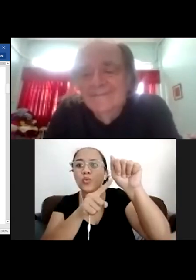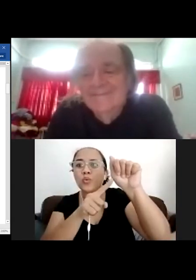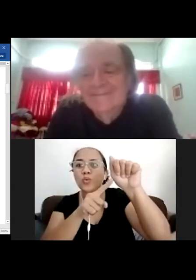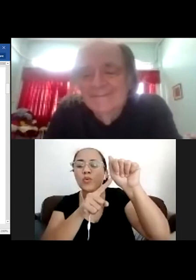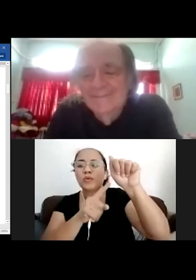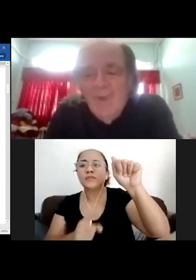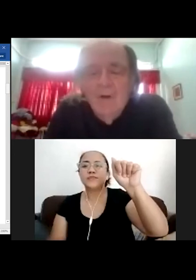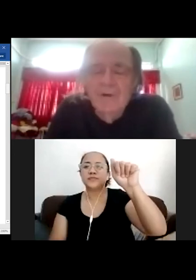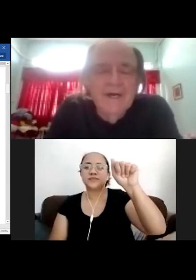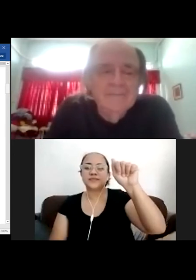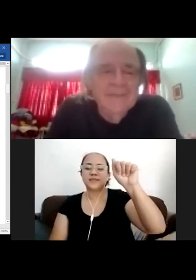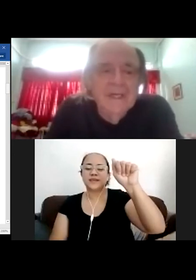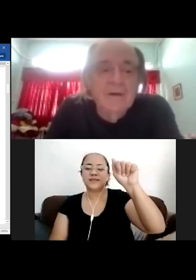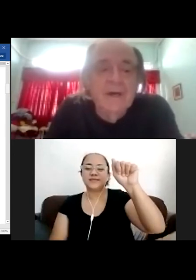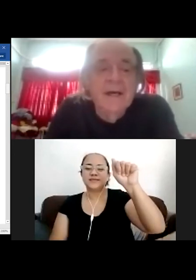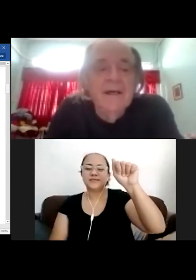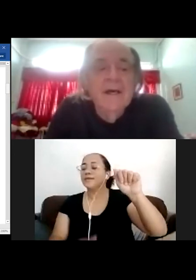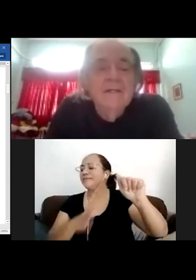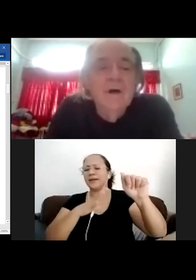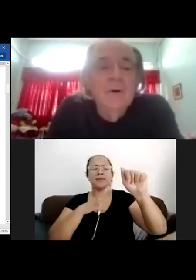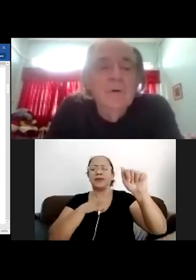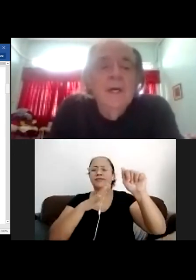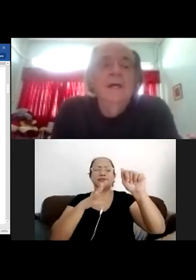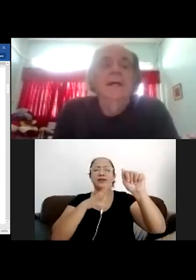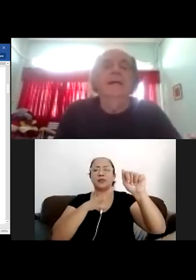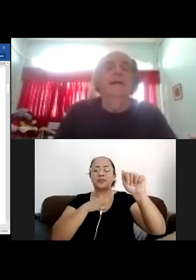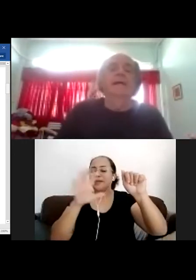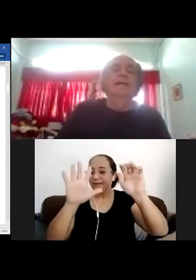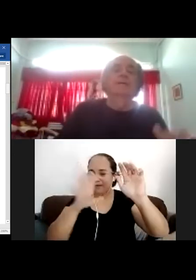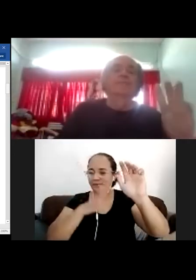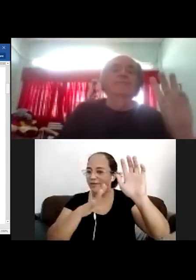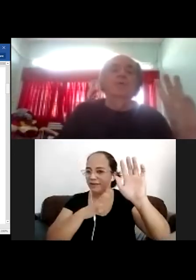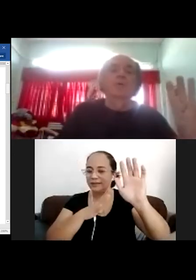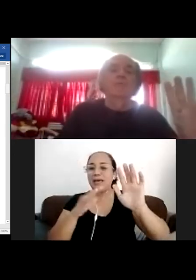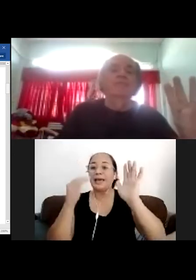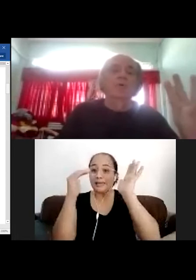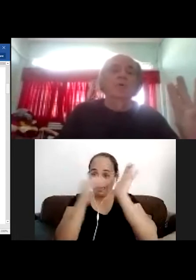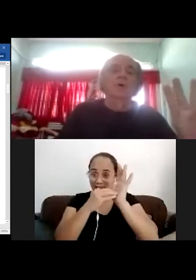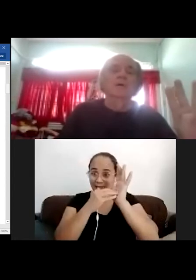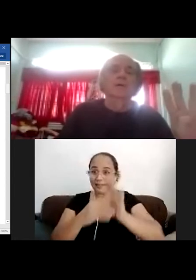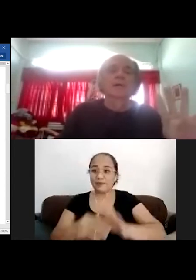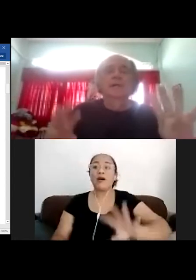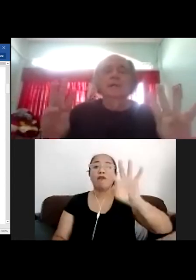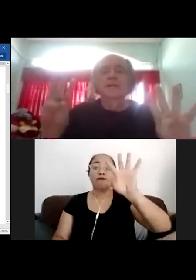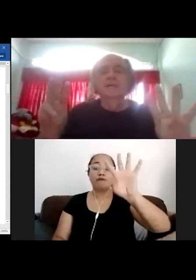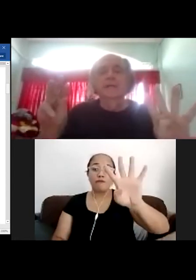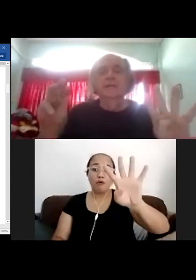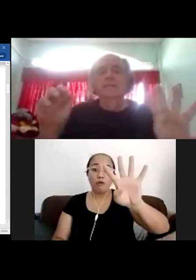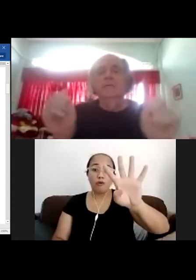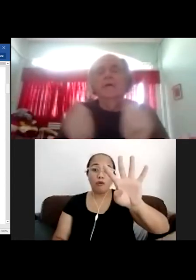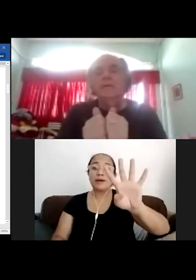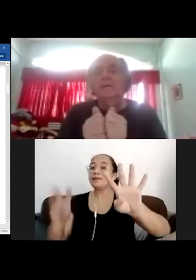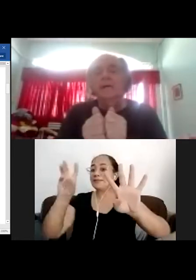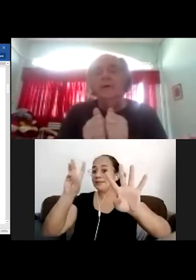Me, sir. This is Oh, Nathaniel. it's okay. It's okay. So again, it's 4,